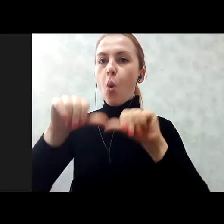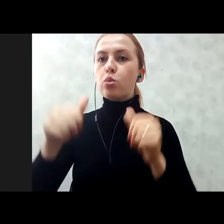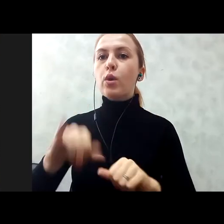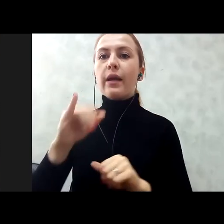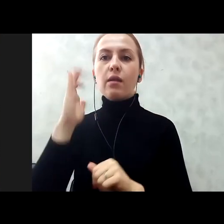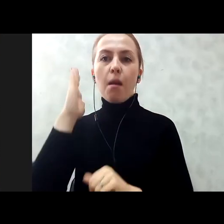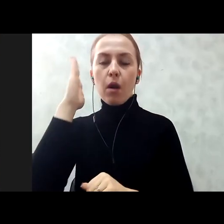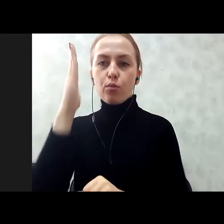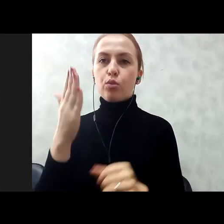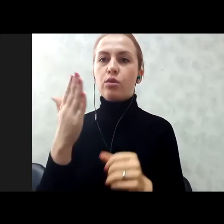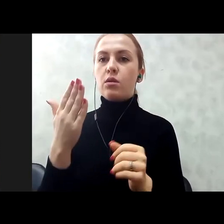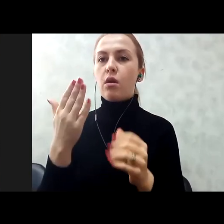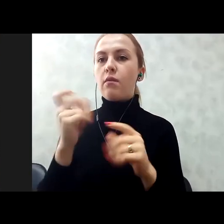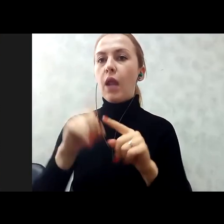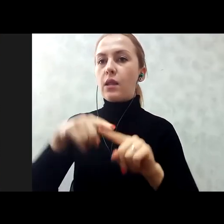And